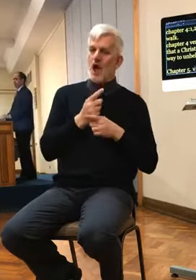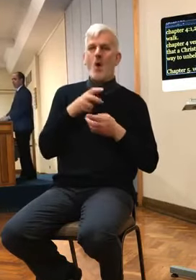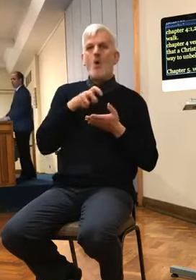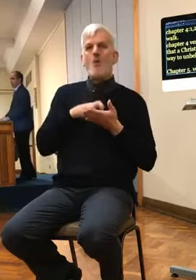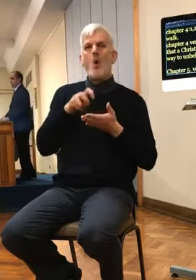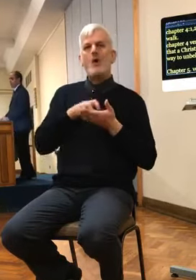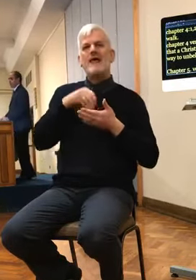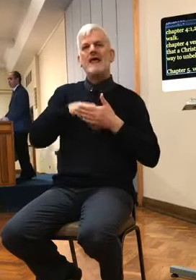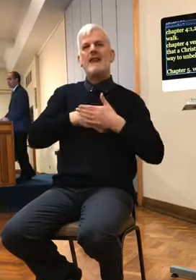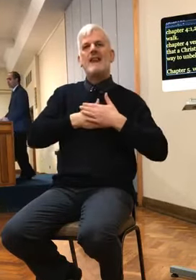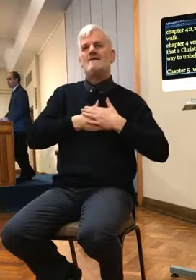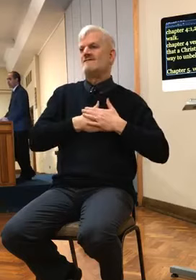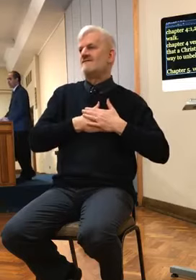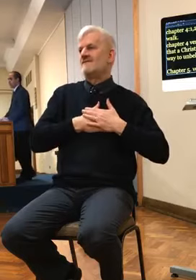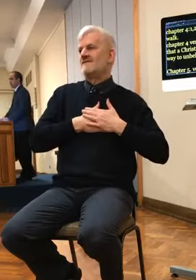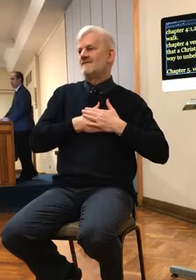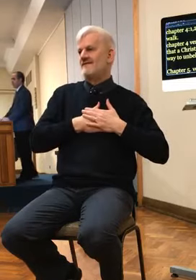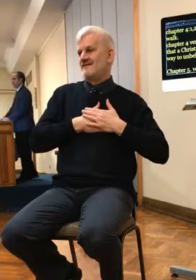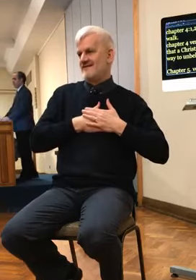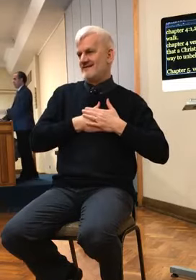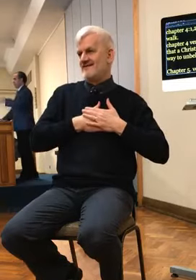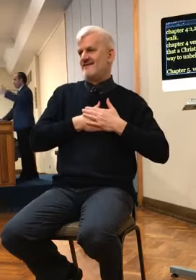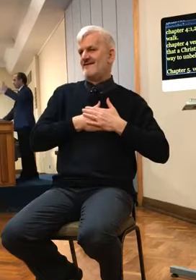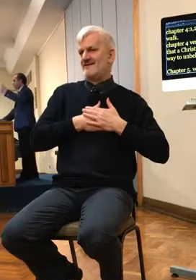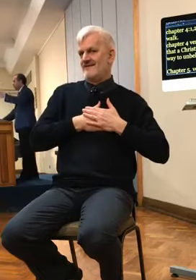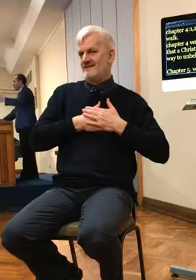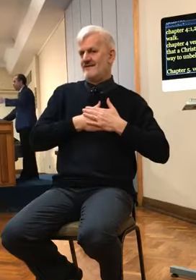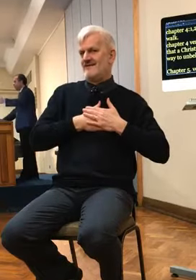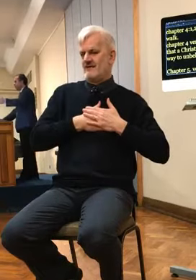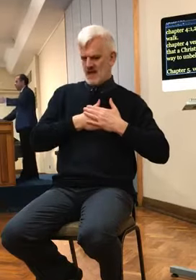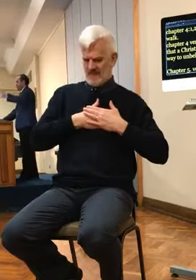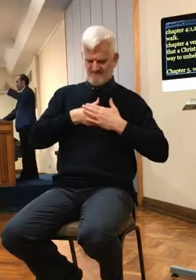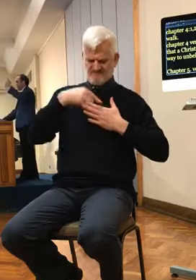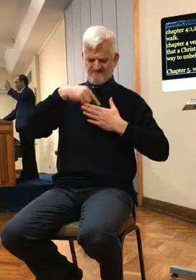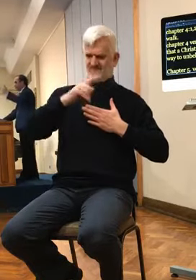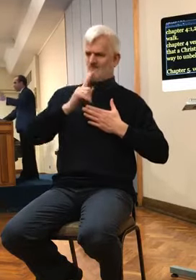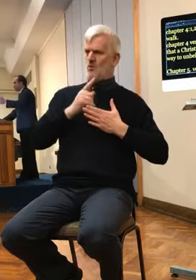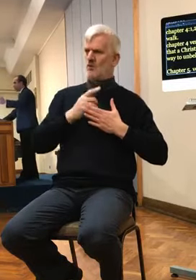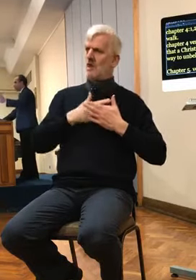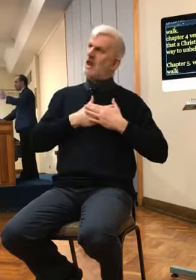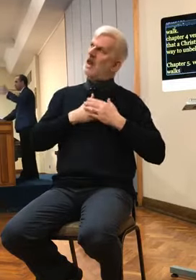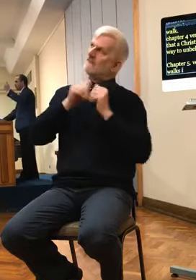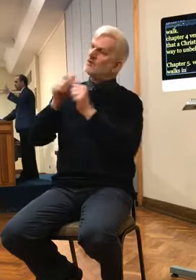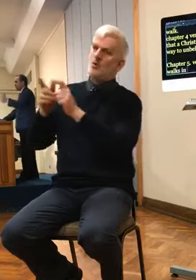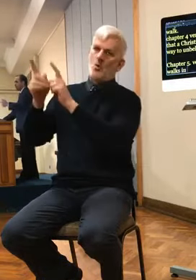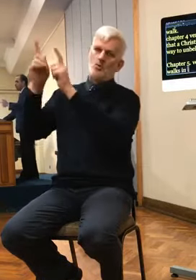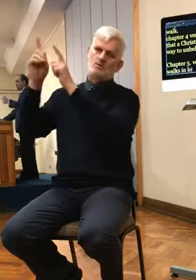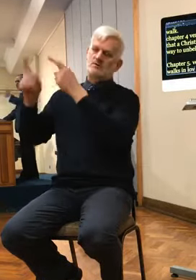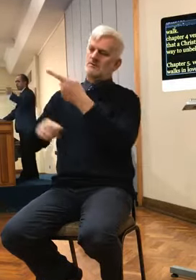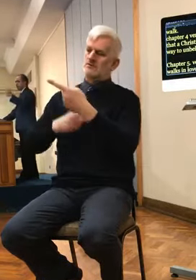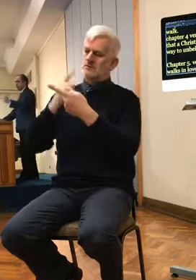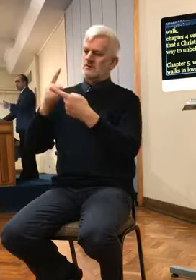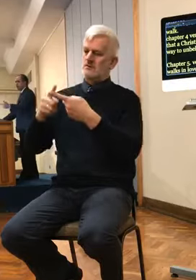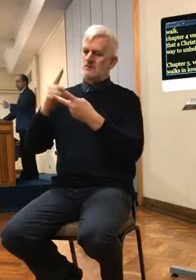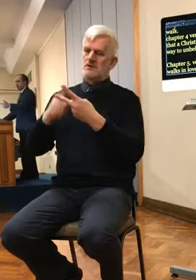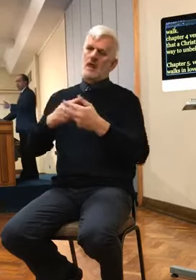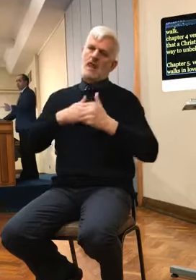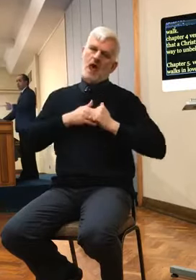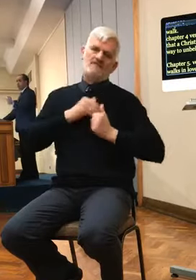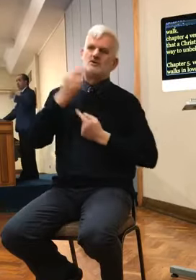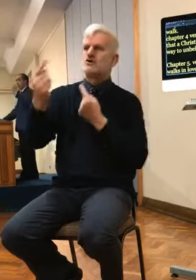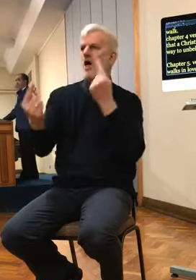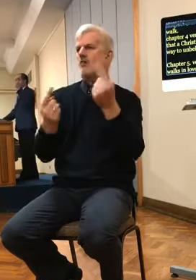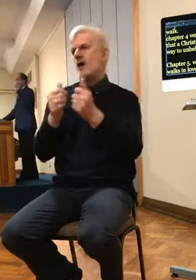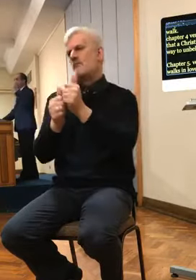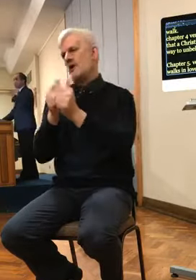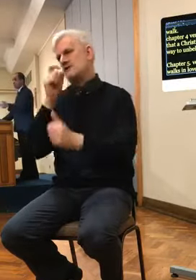Christian is someone who walks in love. He loves the Lord. He loves earnestly and sincerely the brethren,